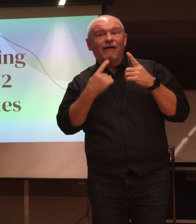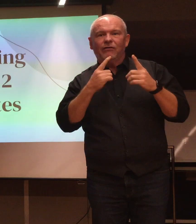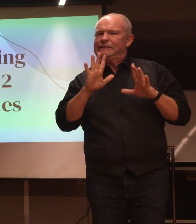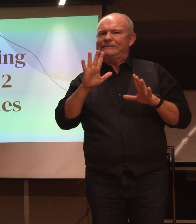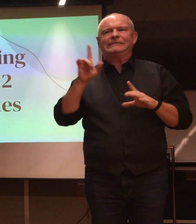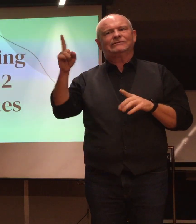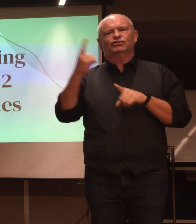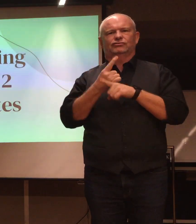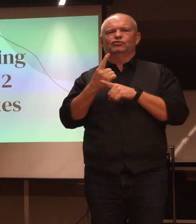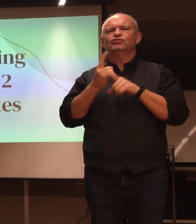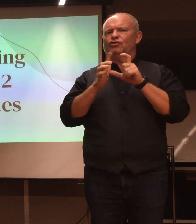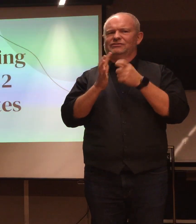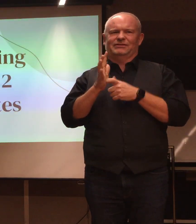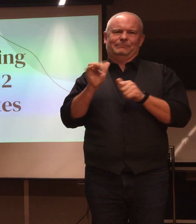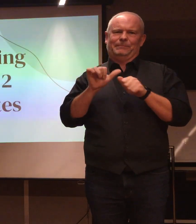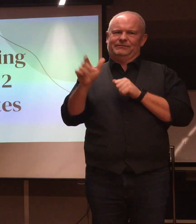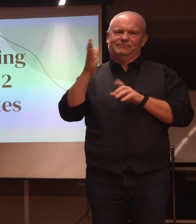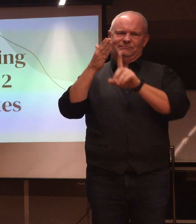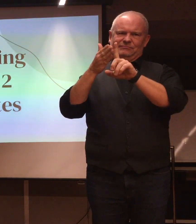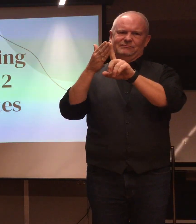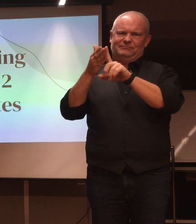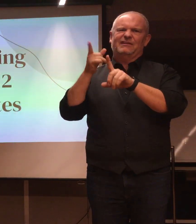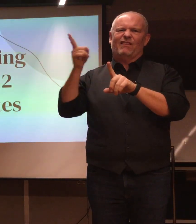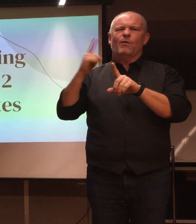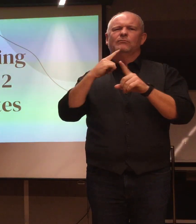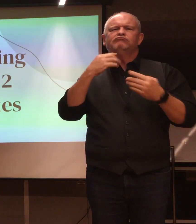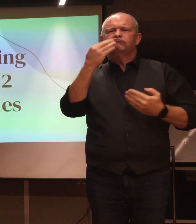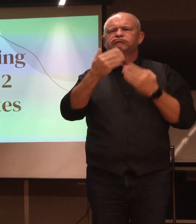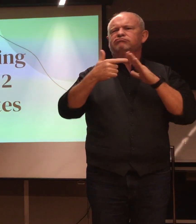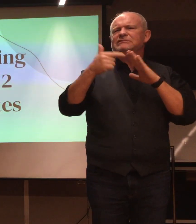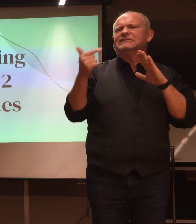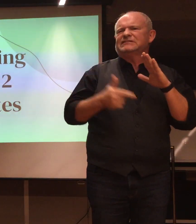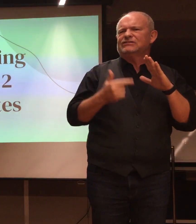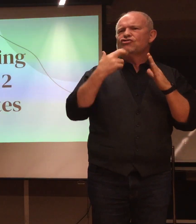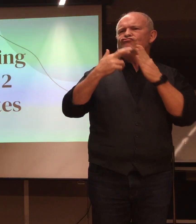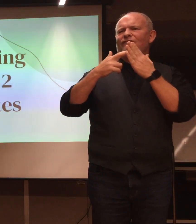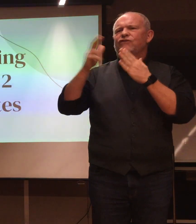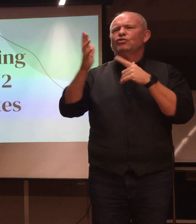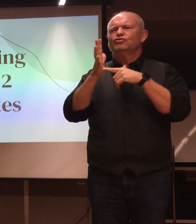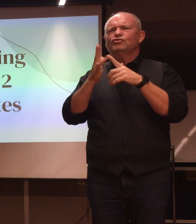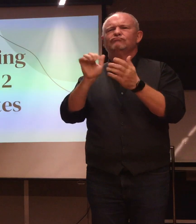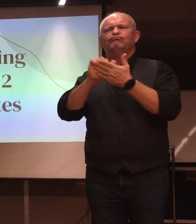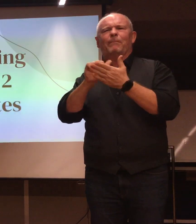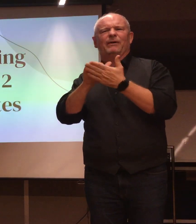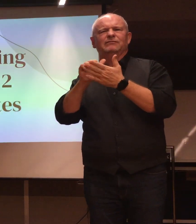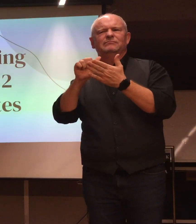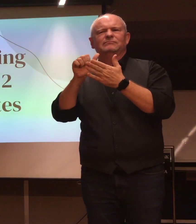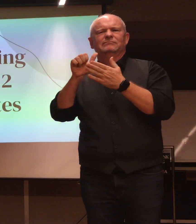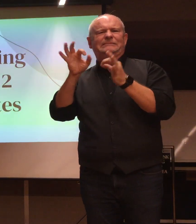with your doctor and they can get you a referral to a dietitian.